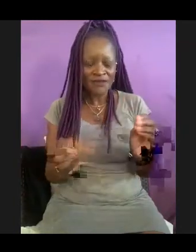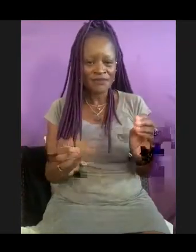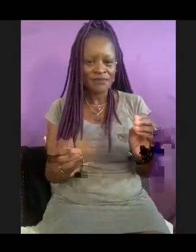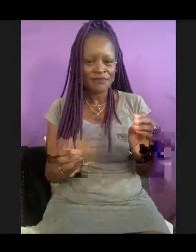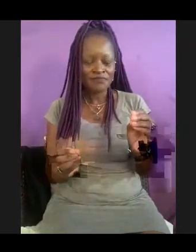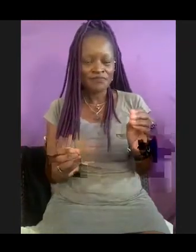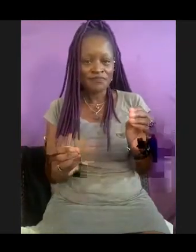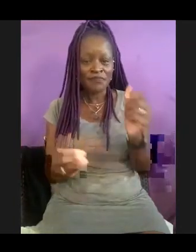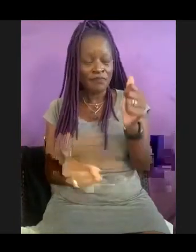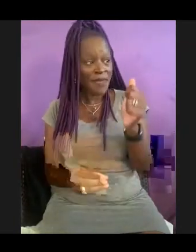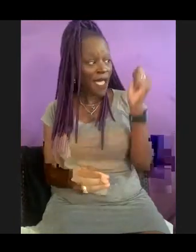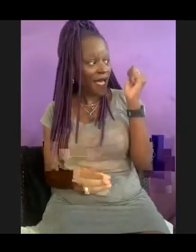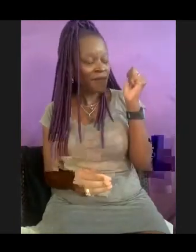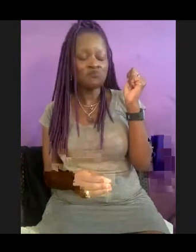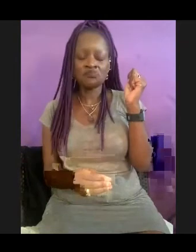bookshelf.